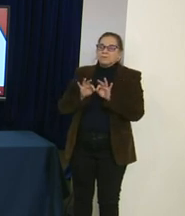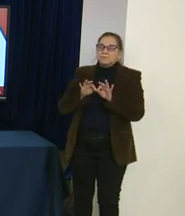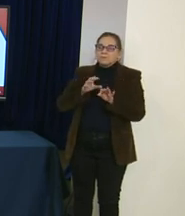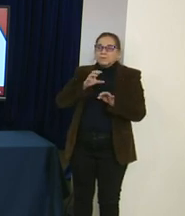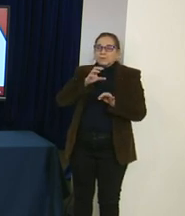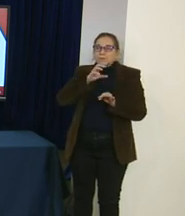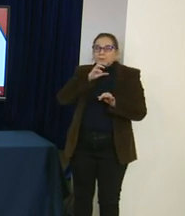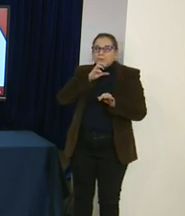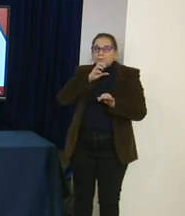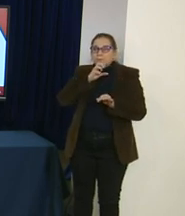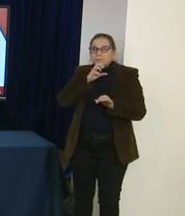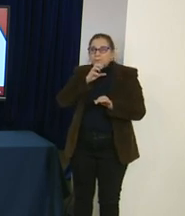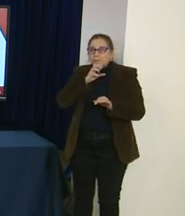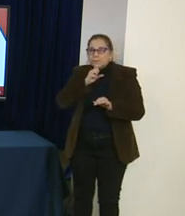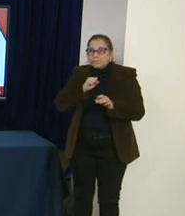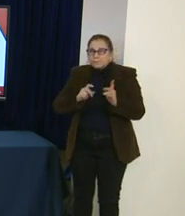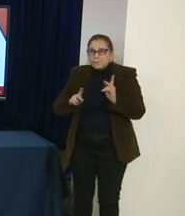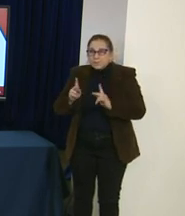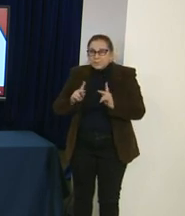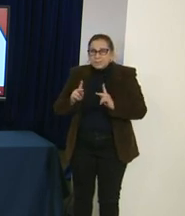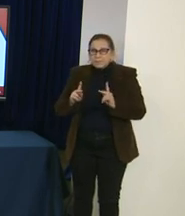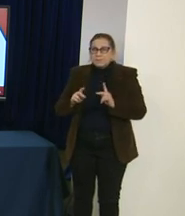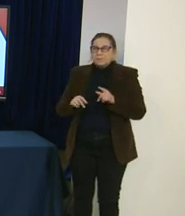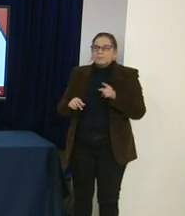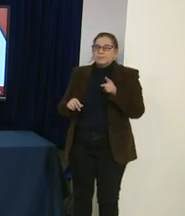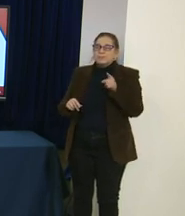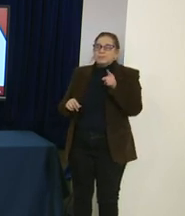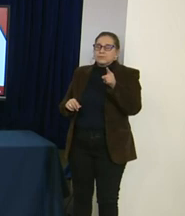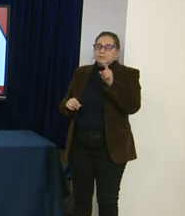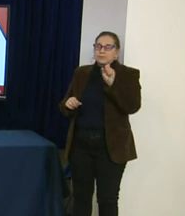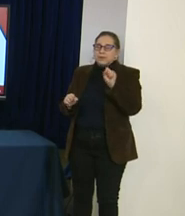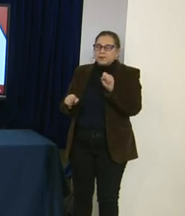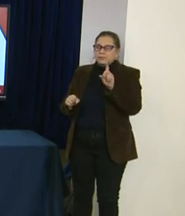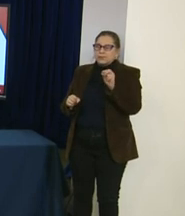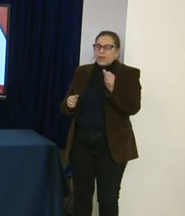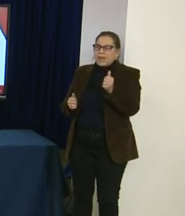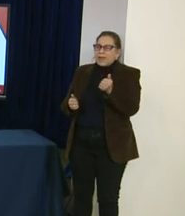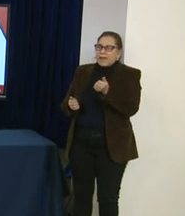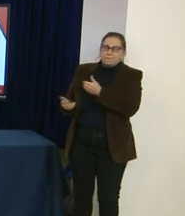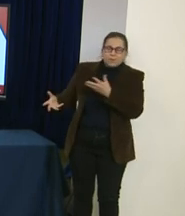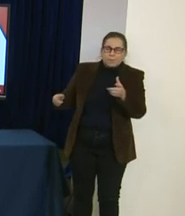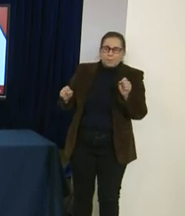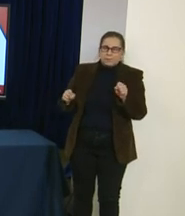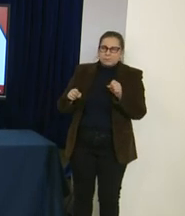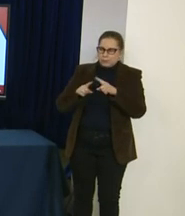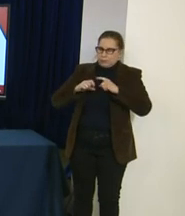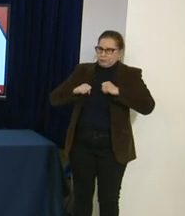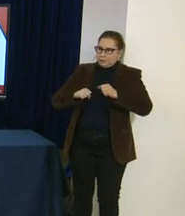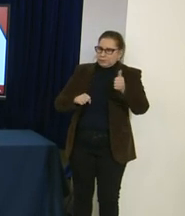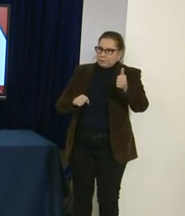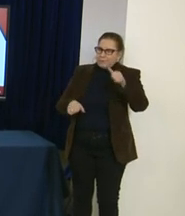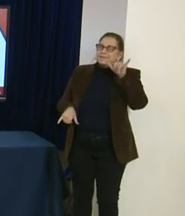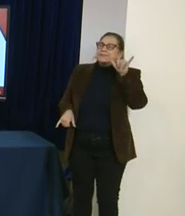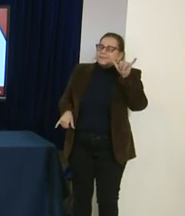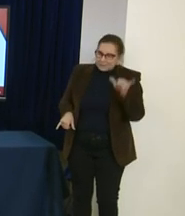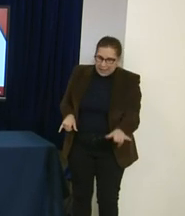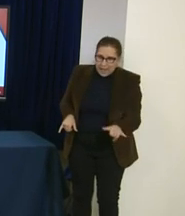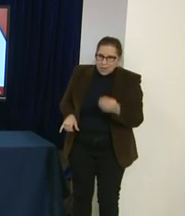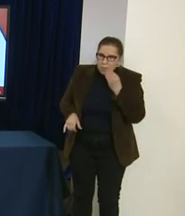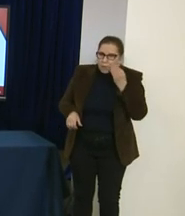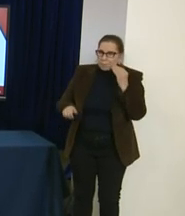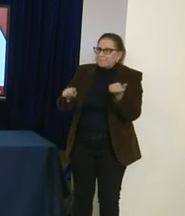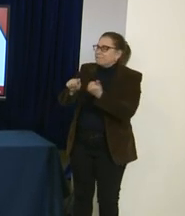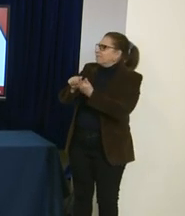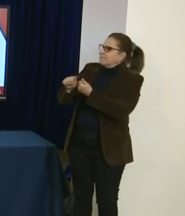to minimize exposure to COVID-19. Please stay home as much as possible. Avoid crowds. If you need to go out, please maintain